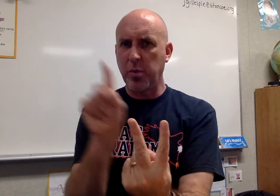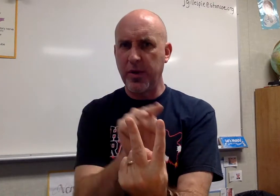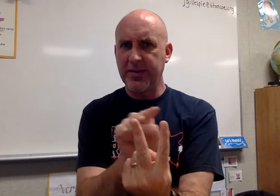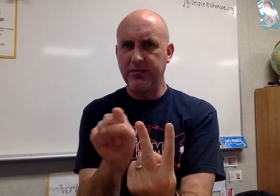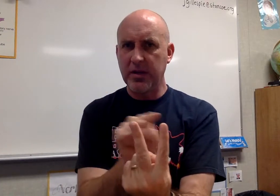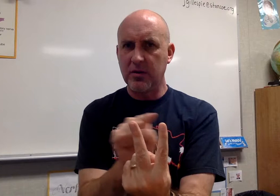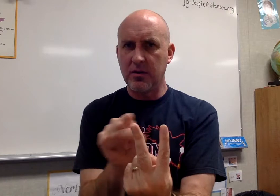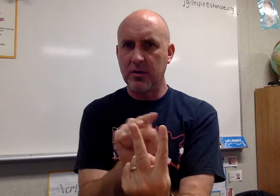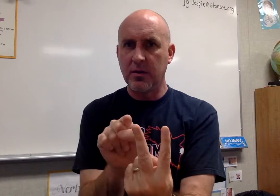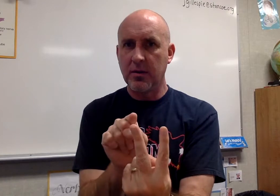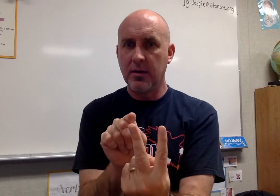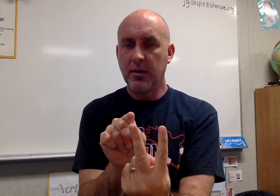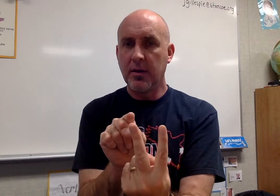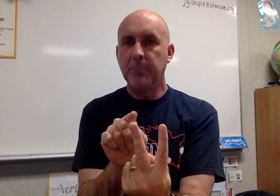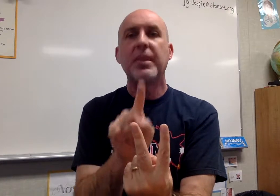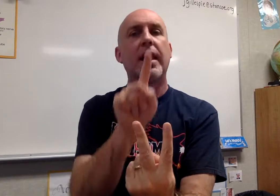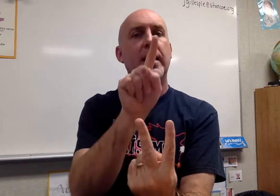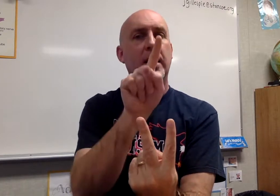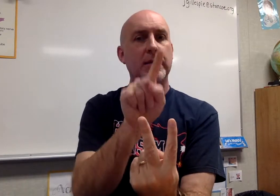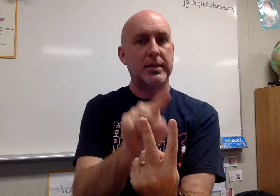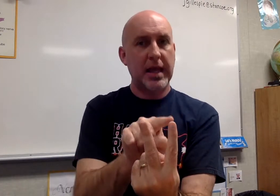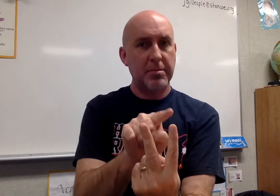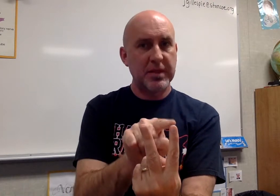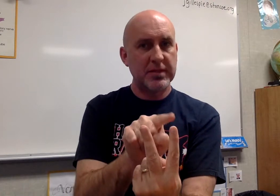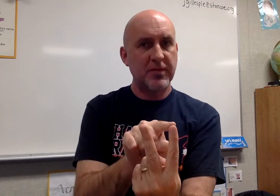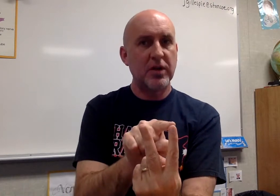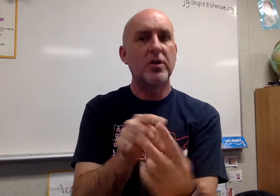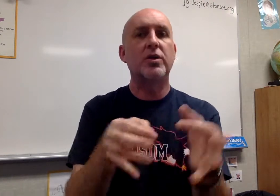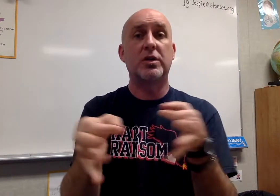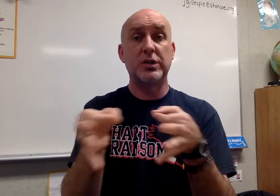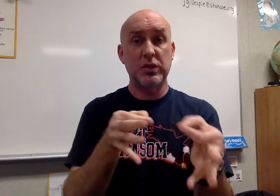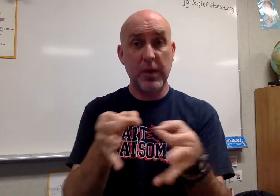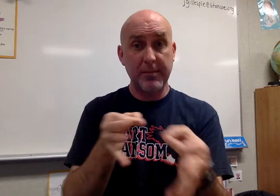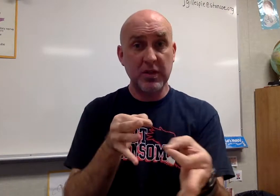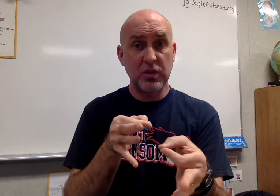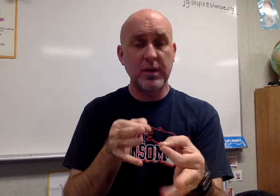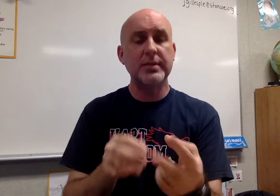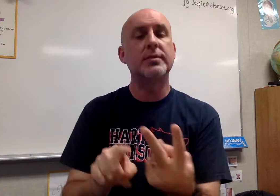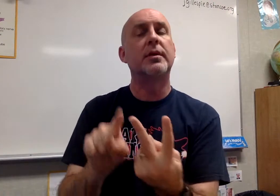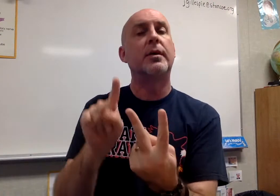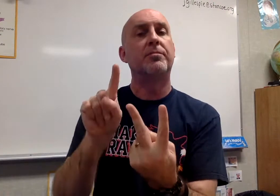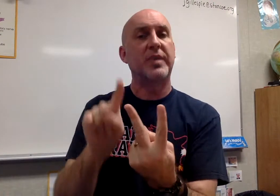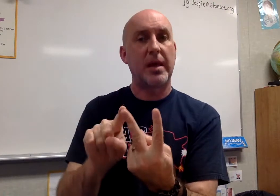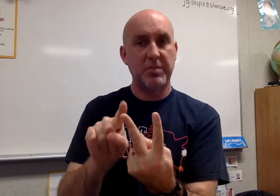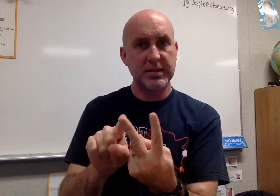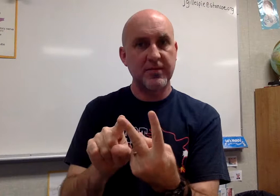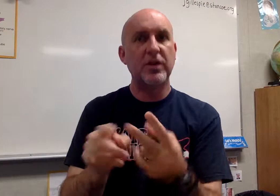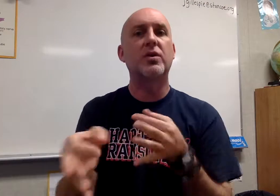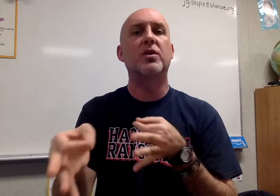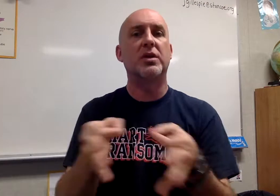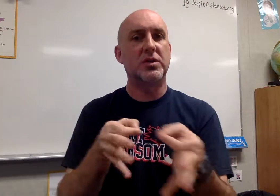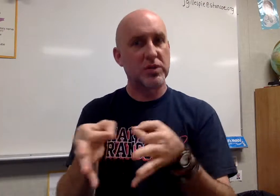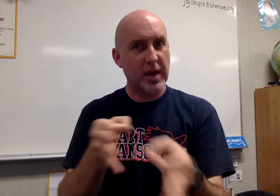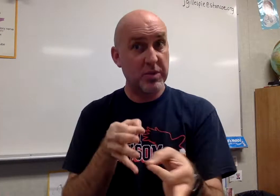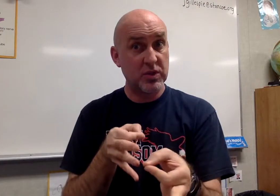pointy finger. Tap this finger, you're going to describe the choice. Tap this finger, you're going to describe the